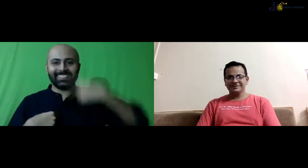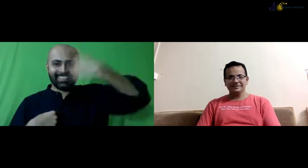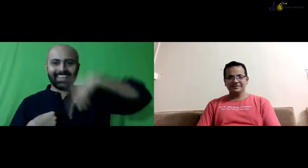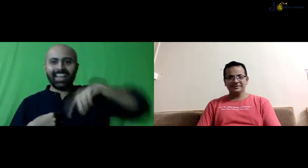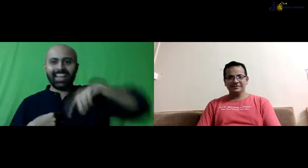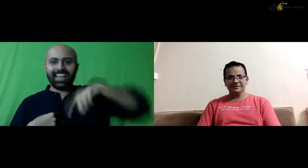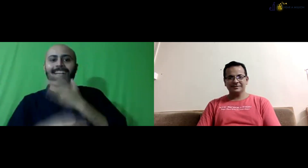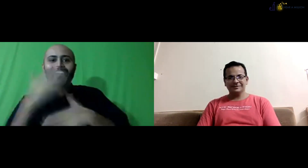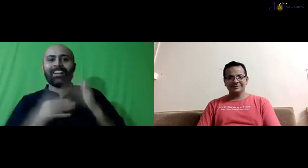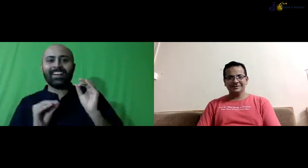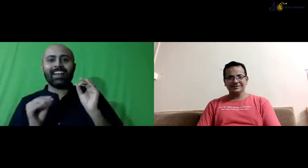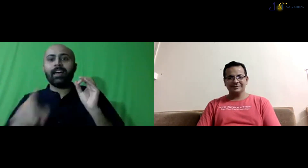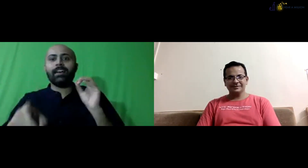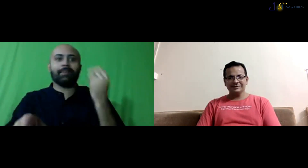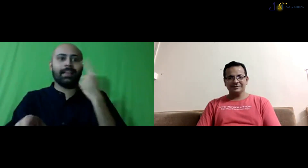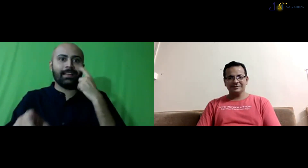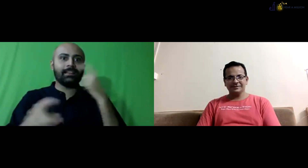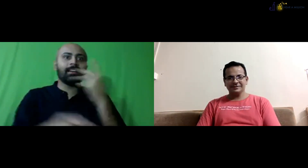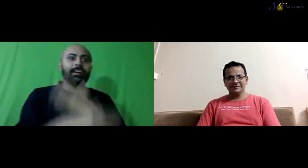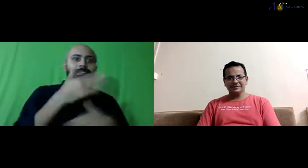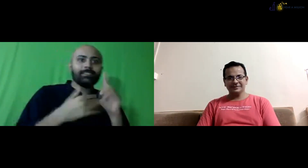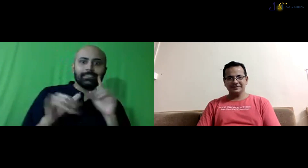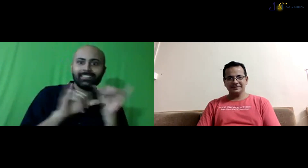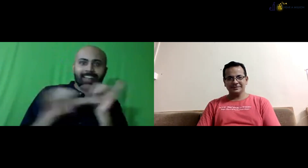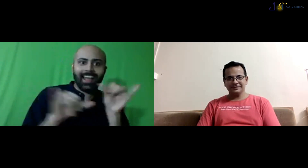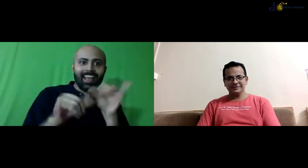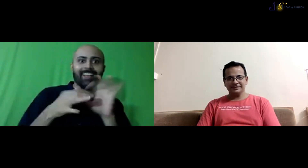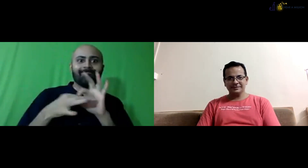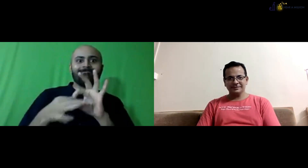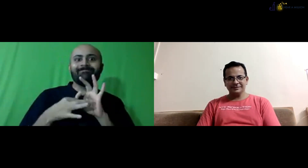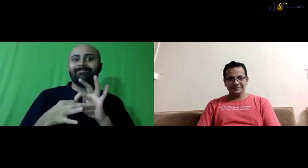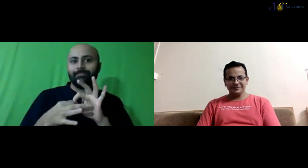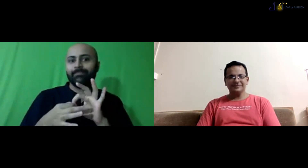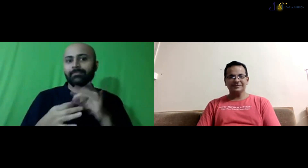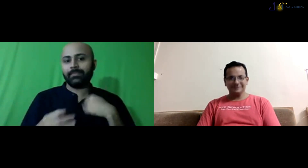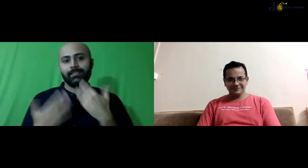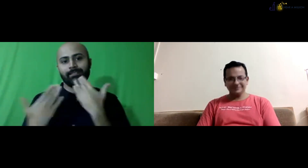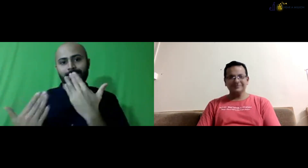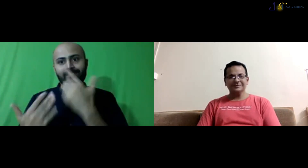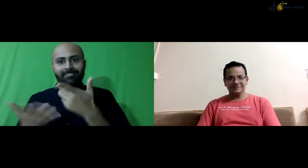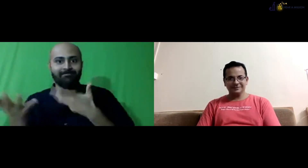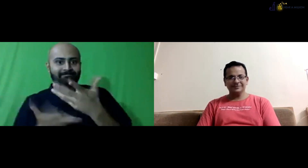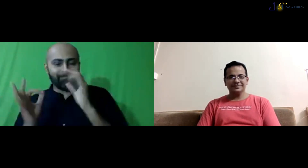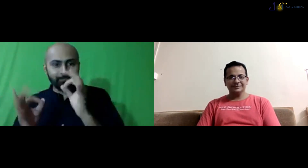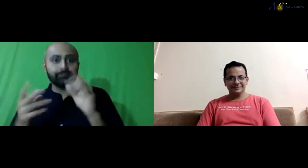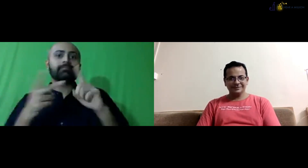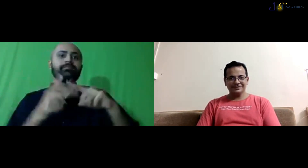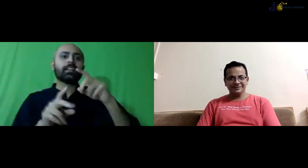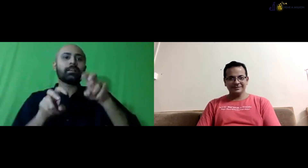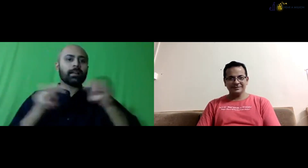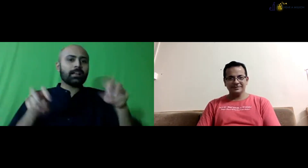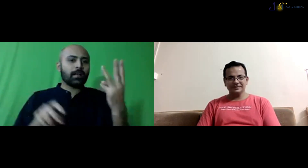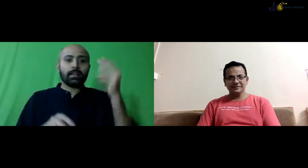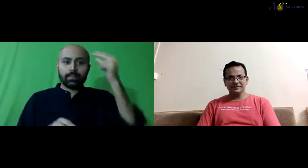It's not my experience. So I am not having another disability. Rajesh, being a deaf person, also having a